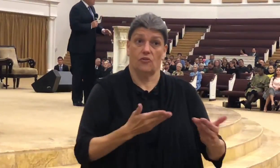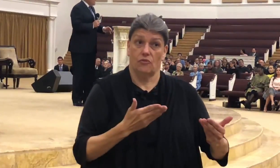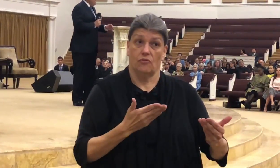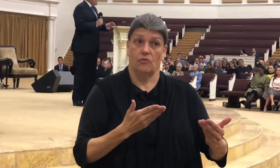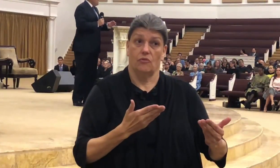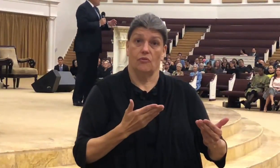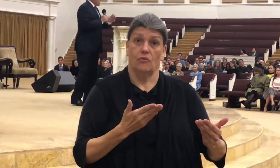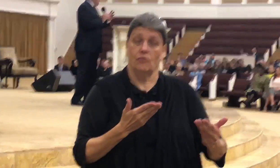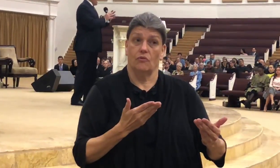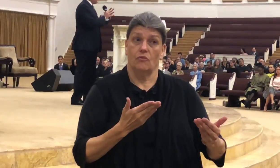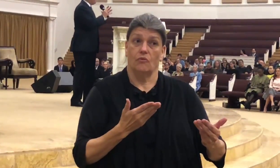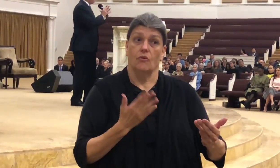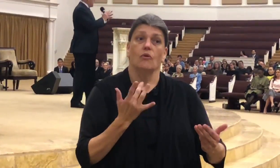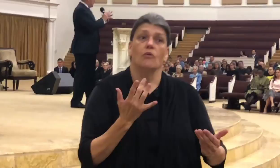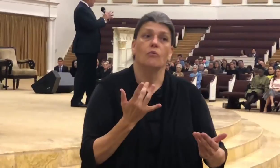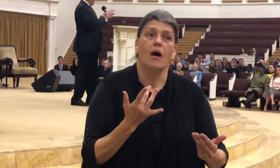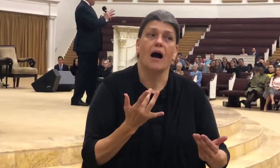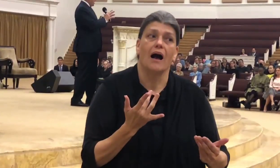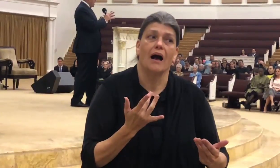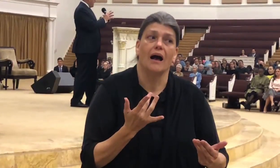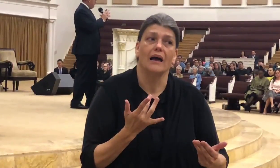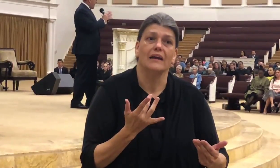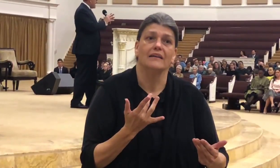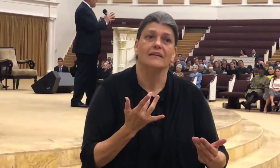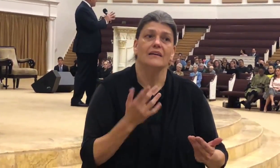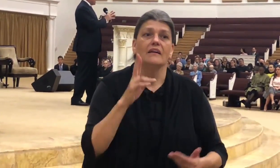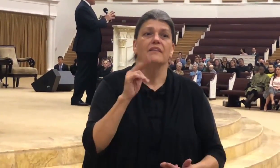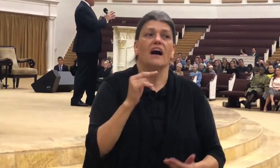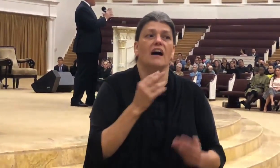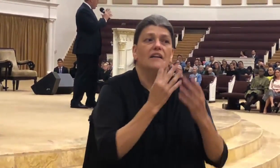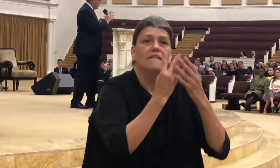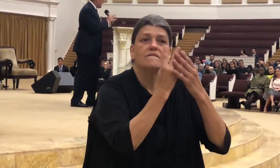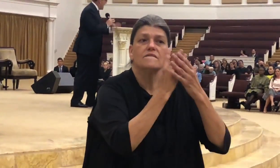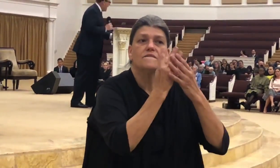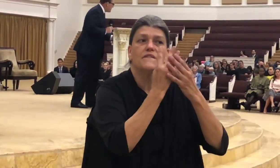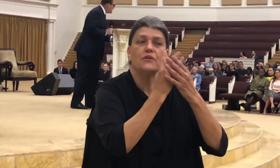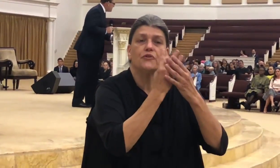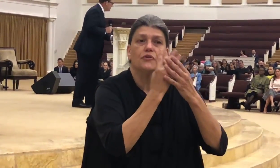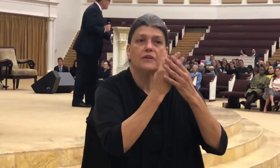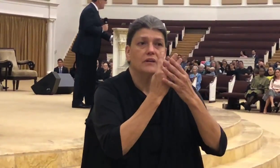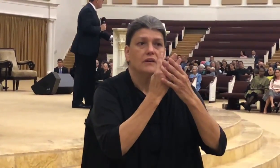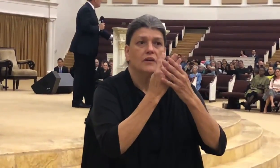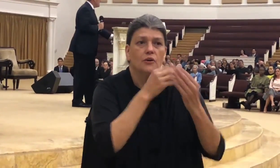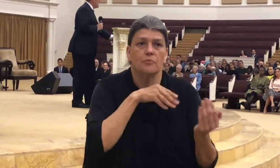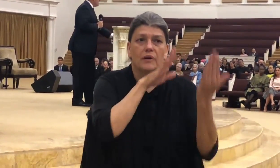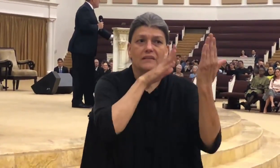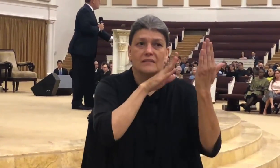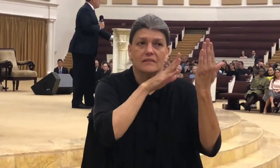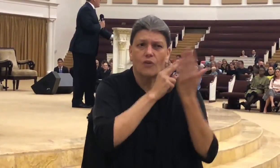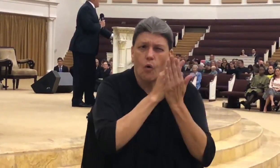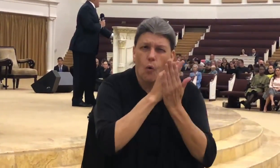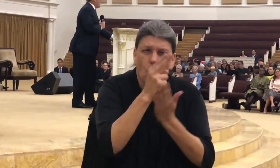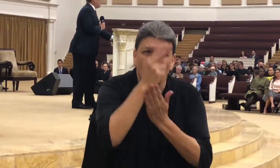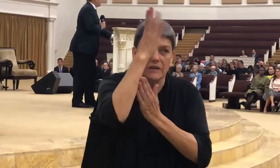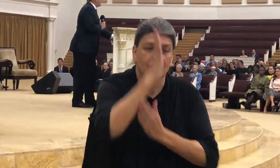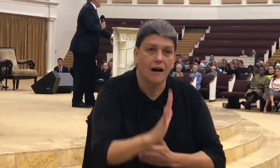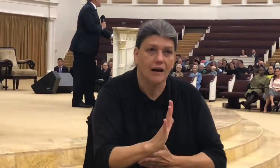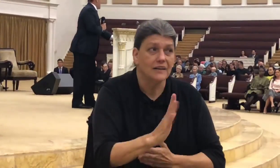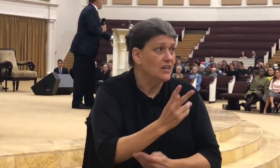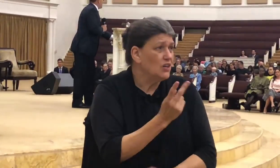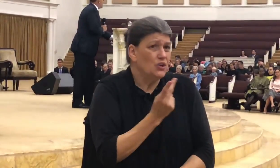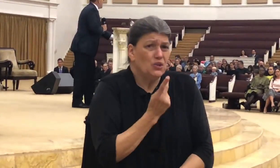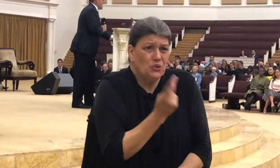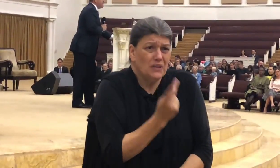Because the unfiltered presence of a holy God, you and I would